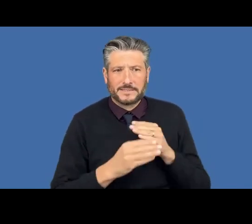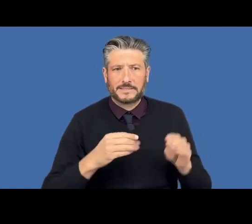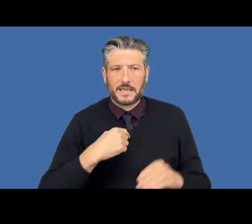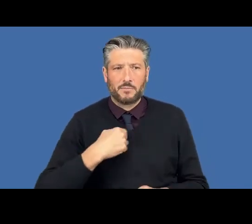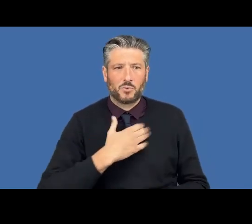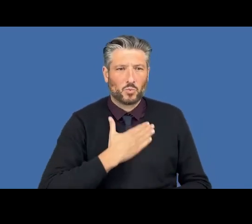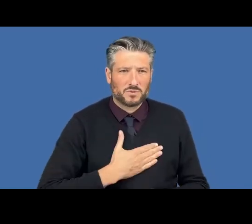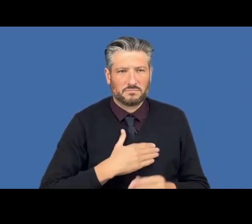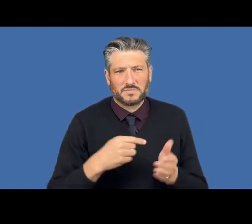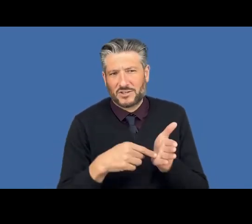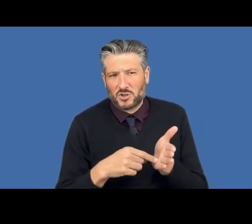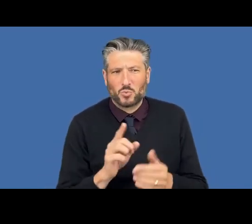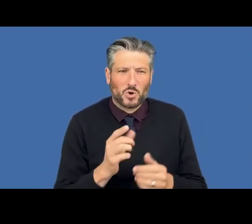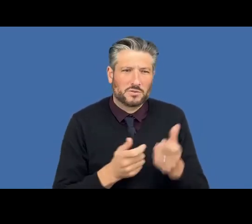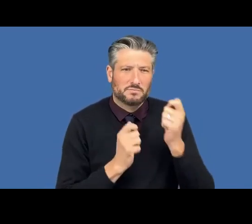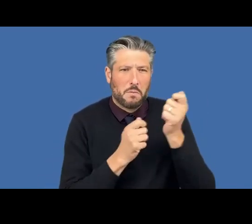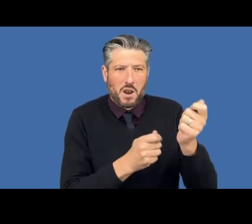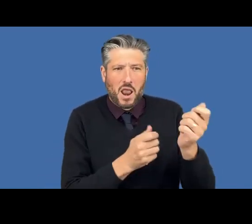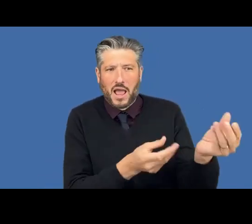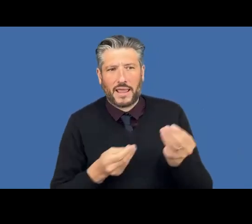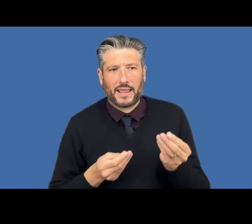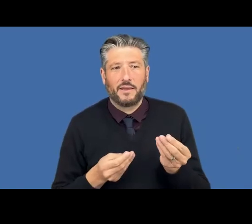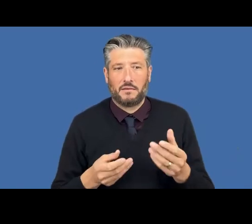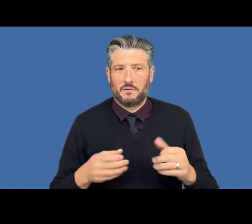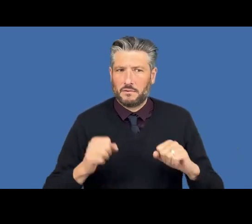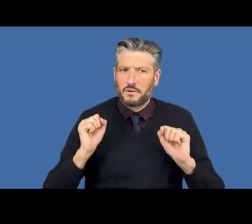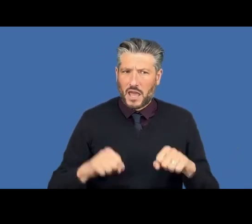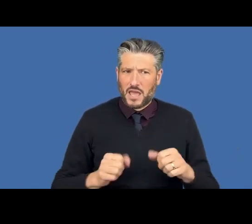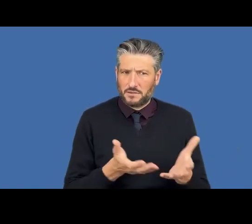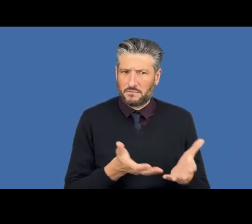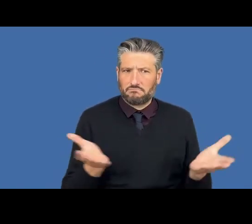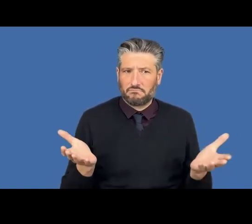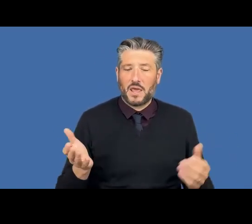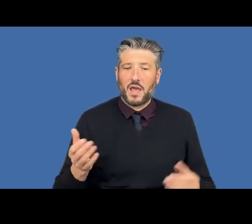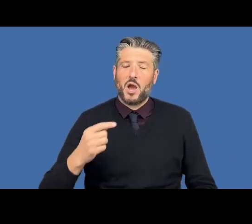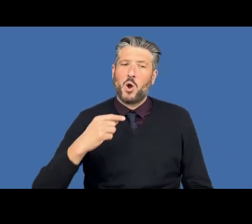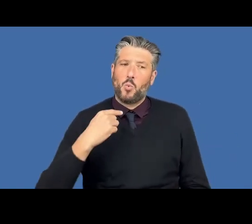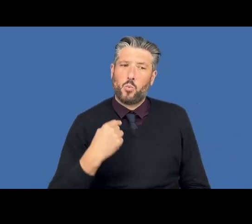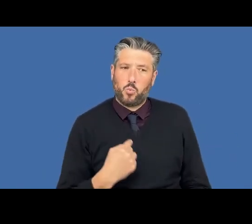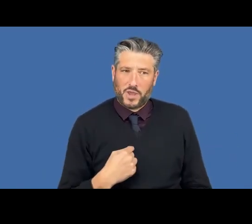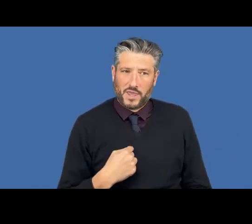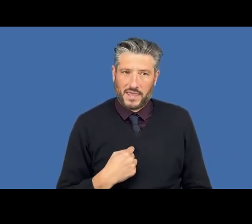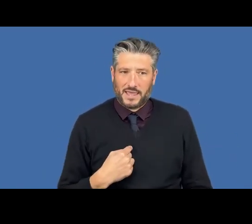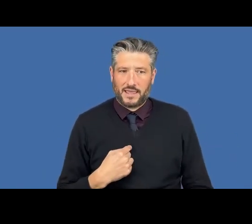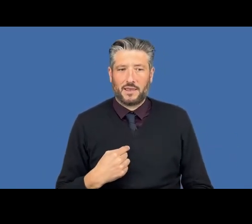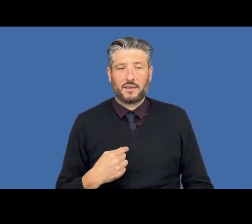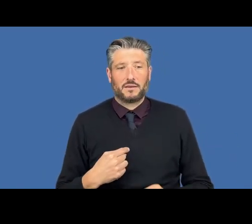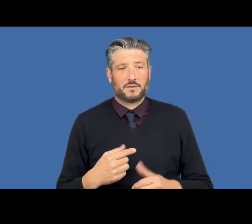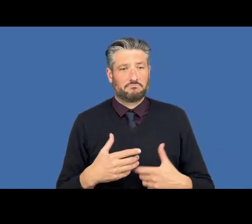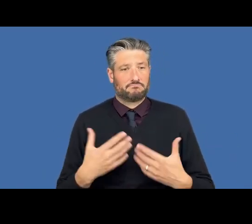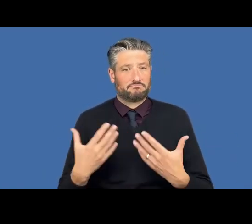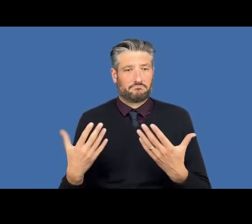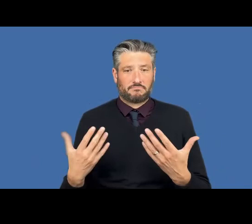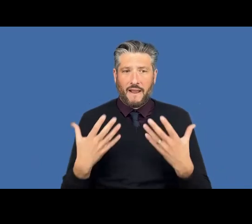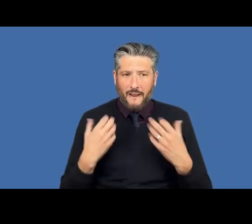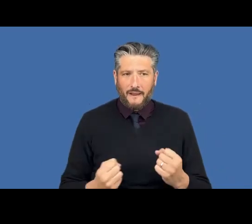those additional administrative steps. So we're moving towards actually just making the software available in multiple